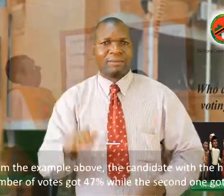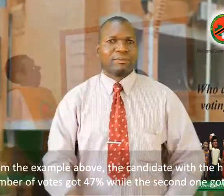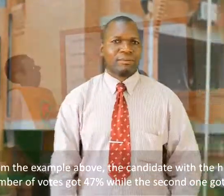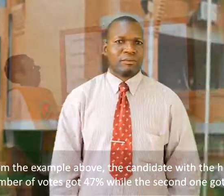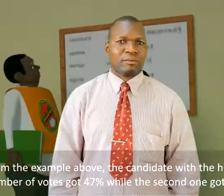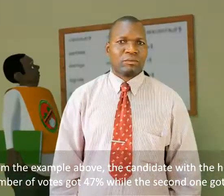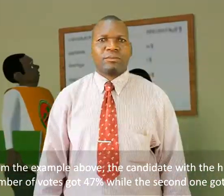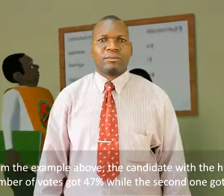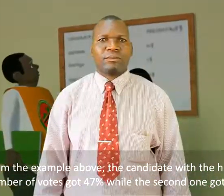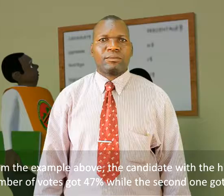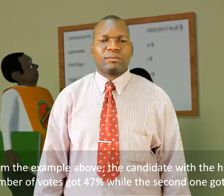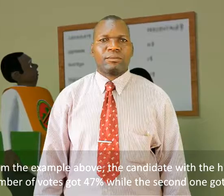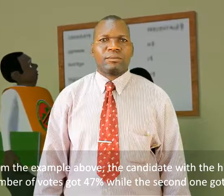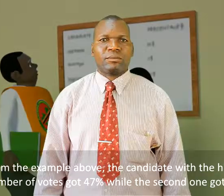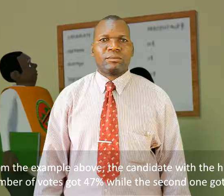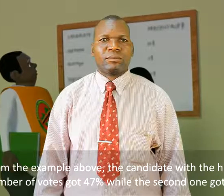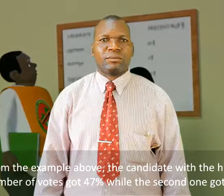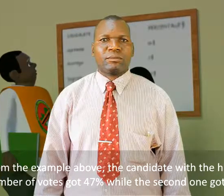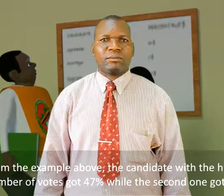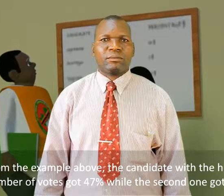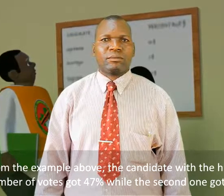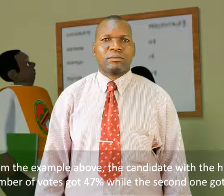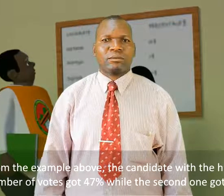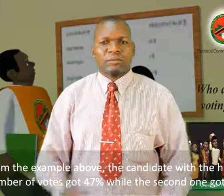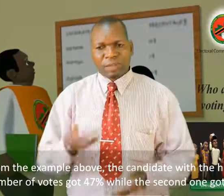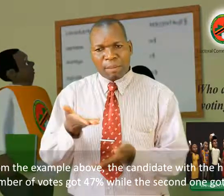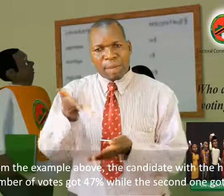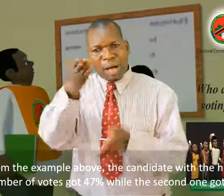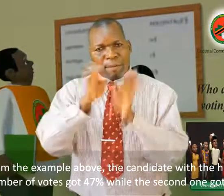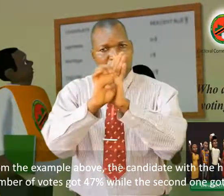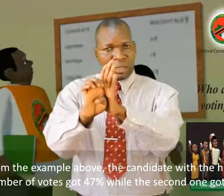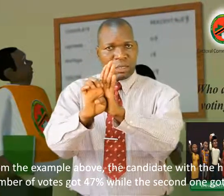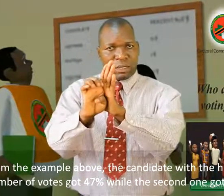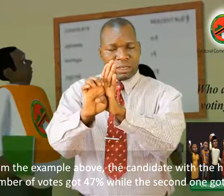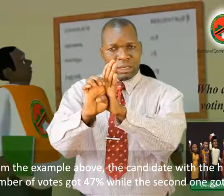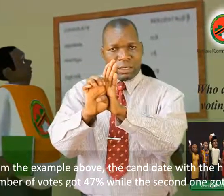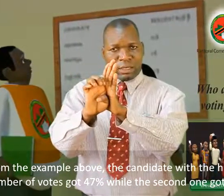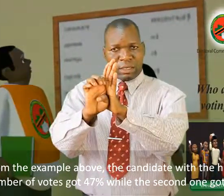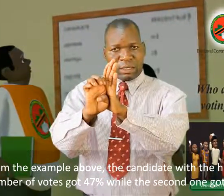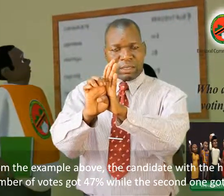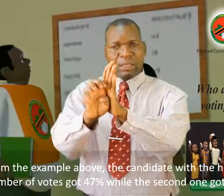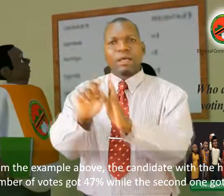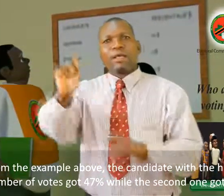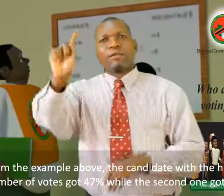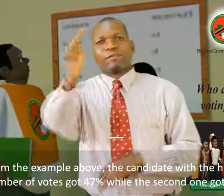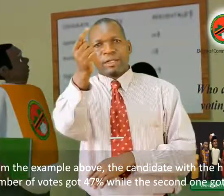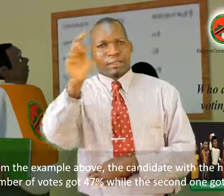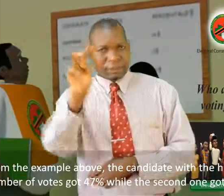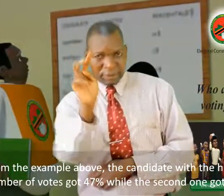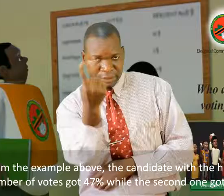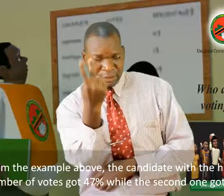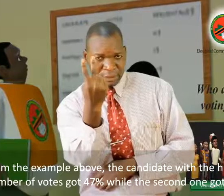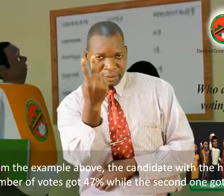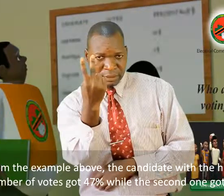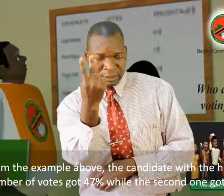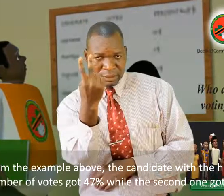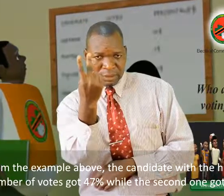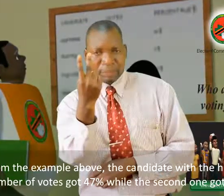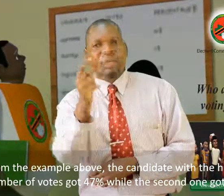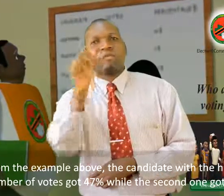From the example above, the candidate with the highest number of votes got 47%, while the second one got